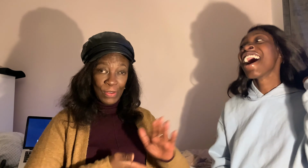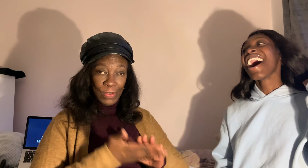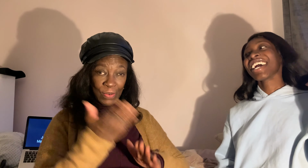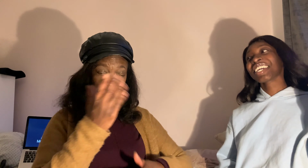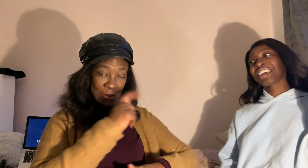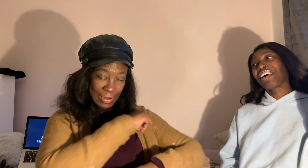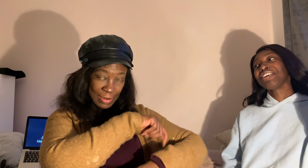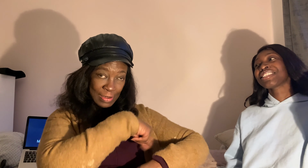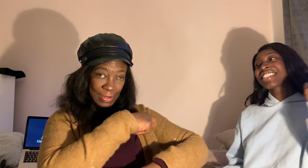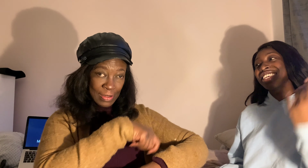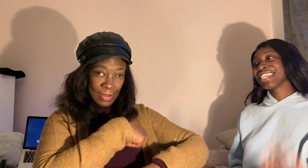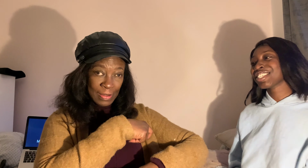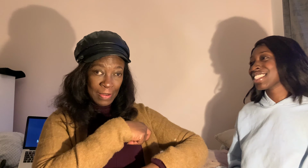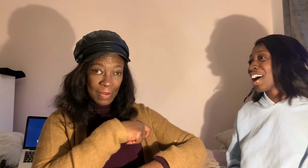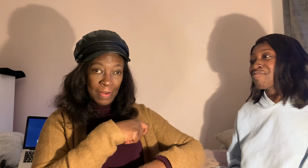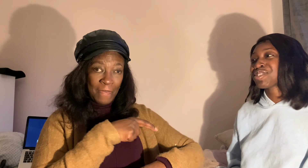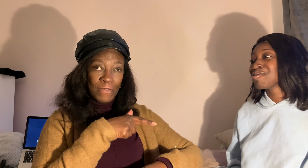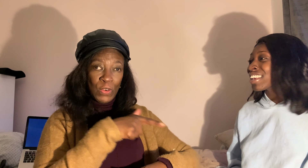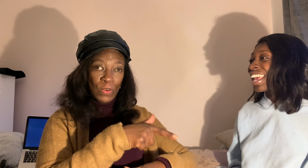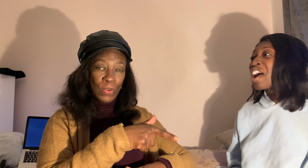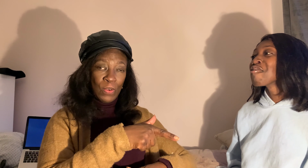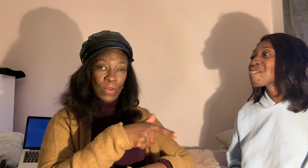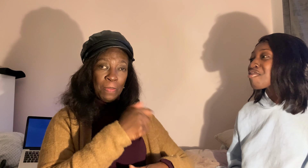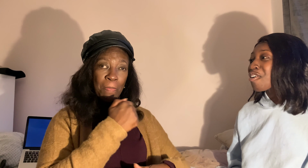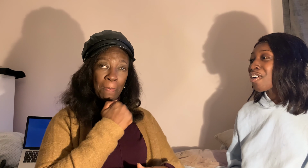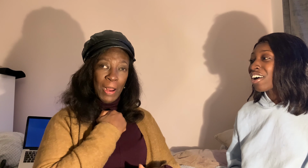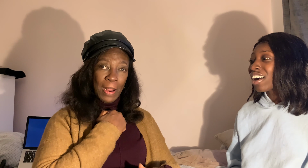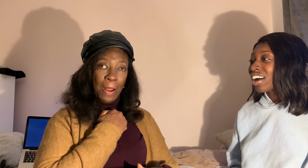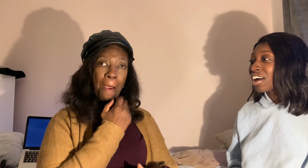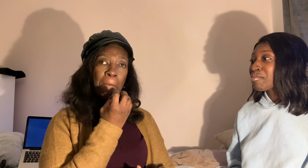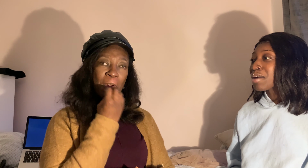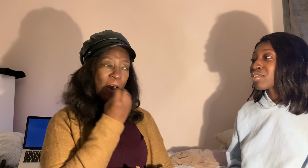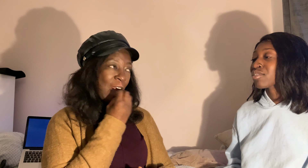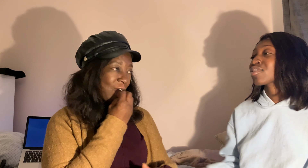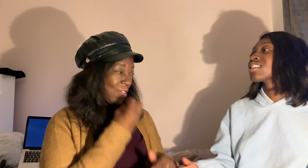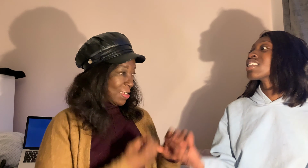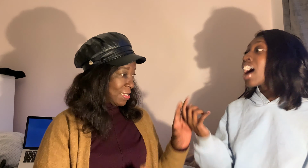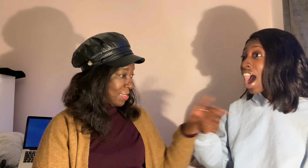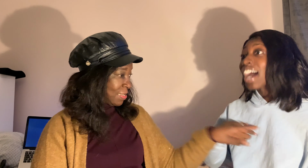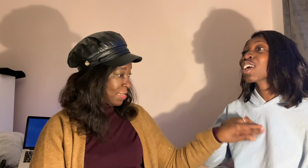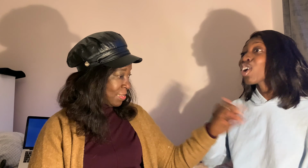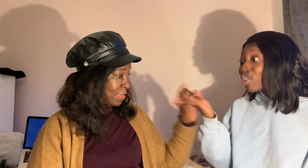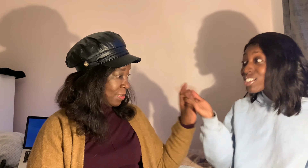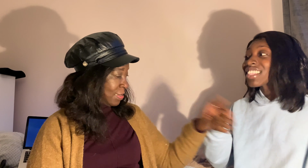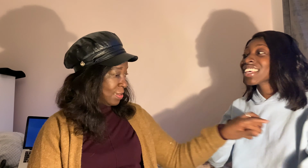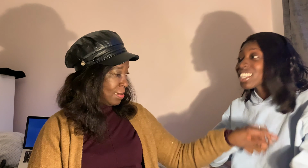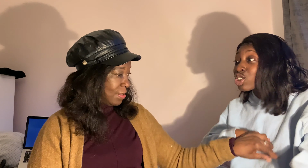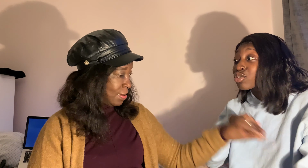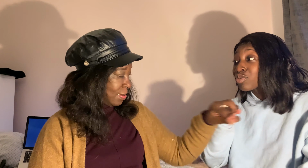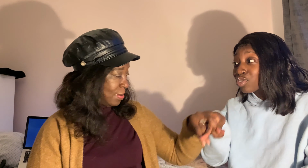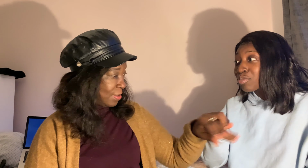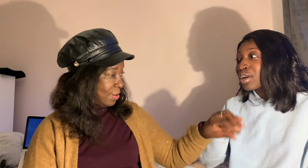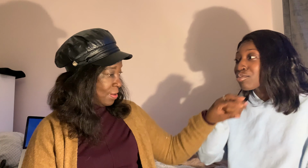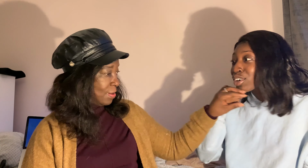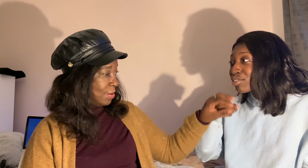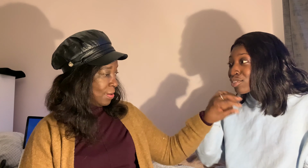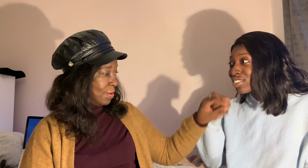I go to the kitchen. I'm doing it for my breakfast. I go to the kitchen for my breakfast.